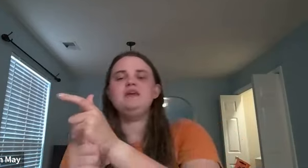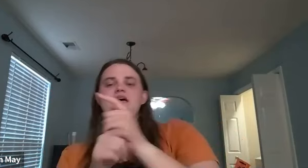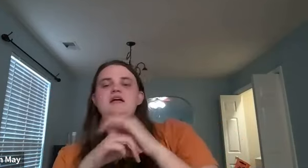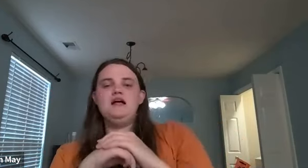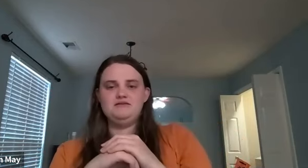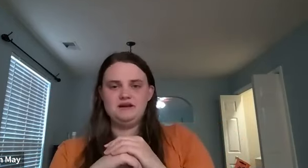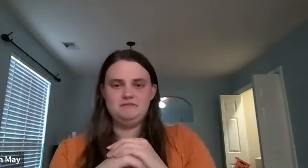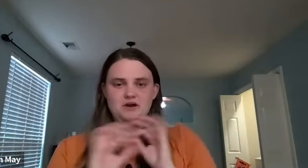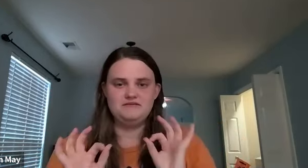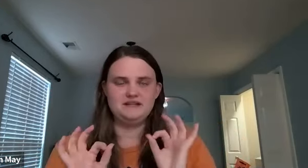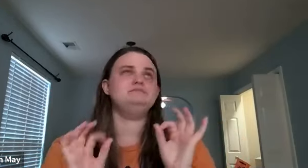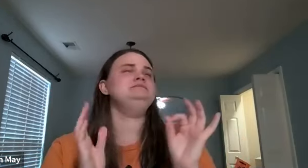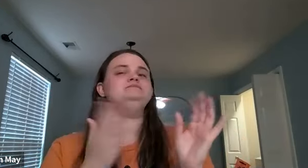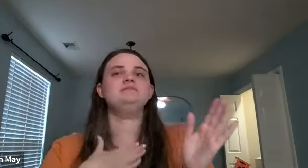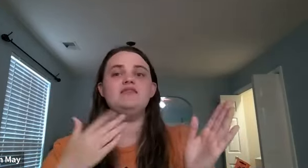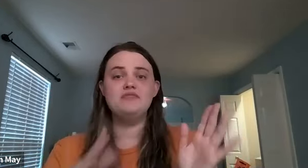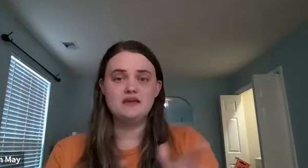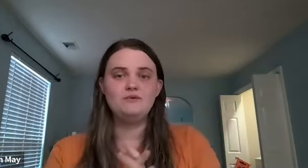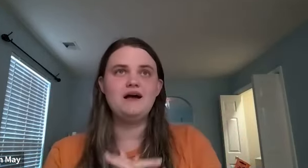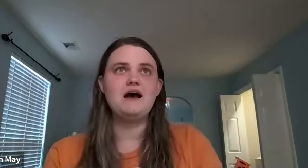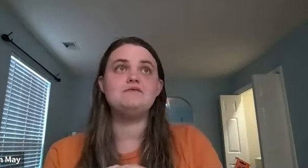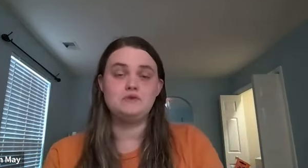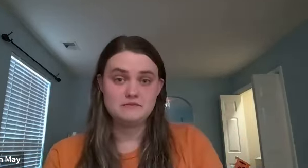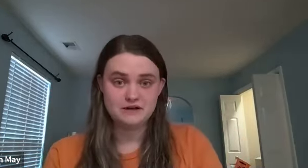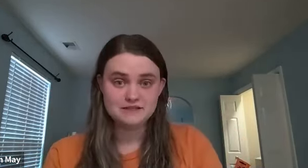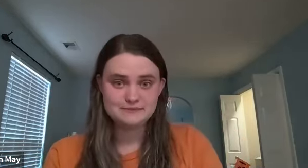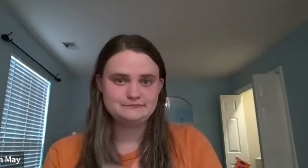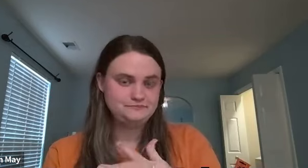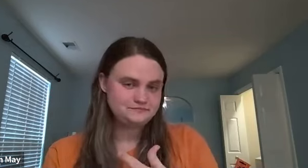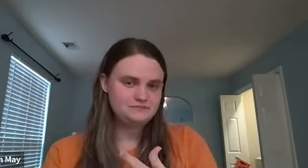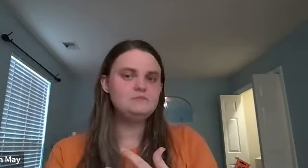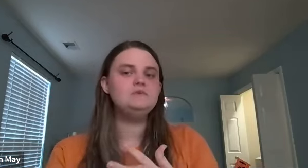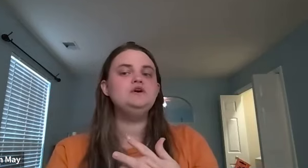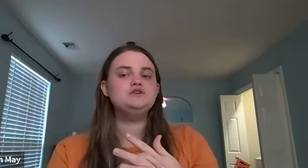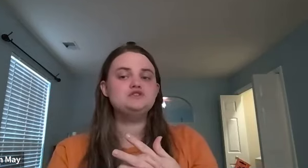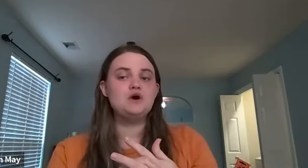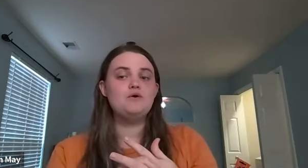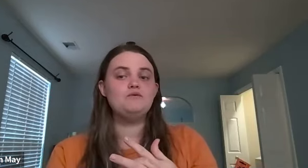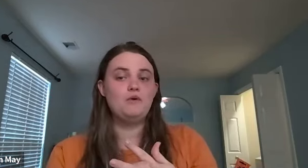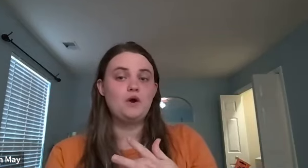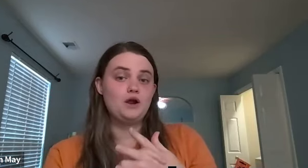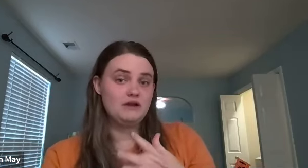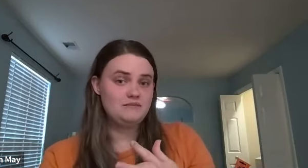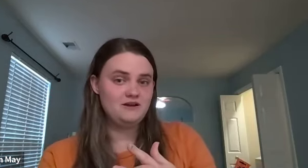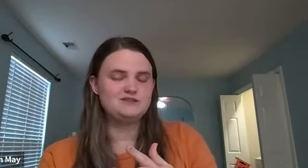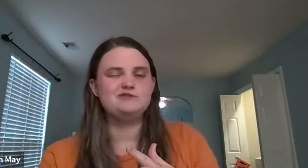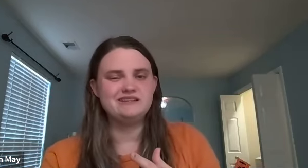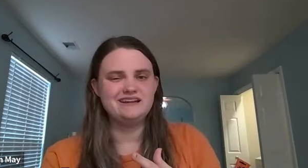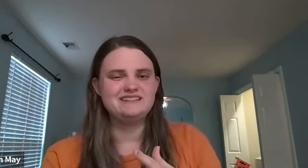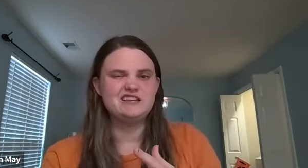All right, perfect. And then we'll have grandparents. So for grandparents, what's really nice is that it's